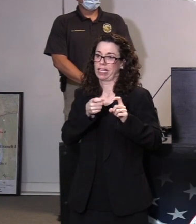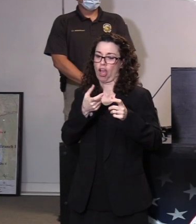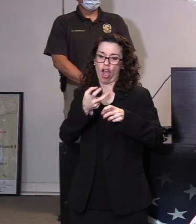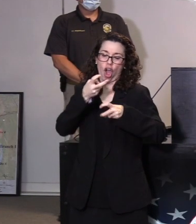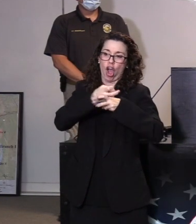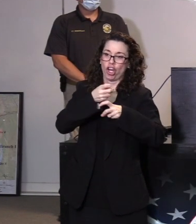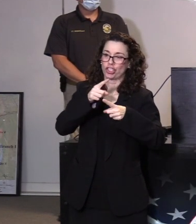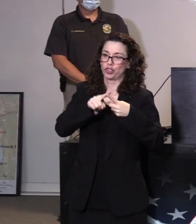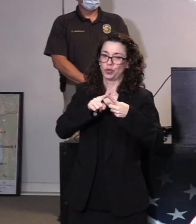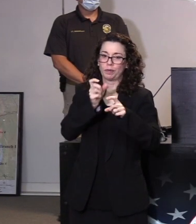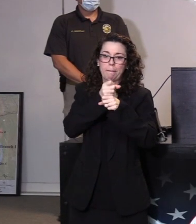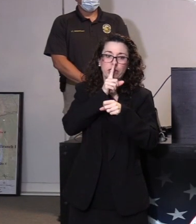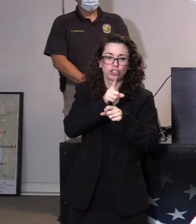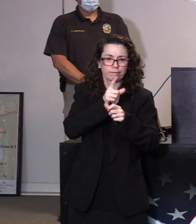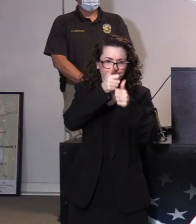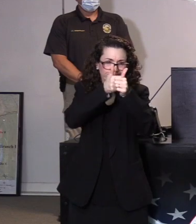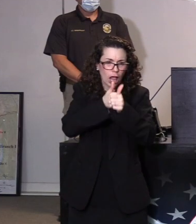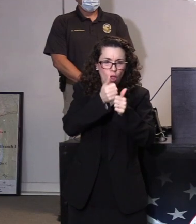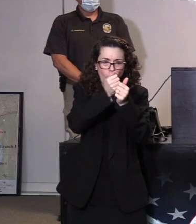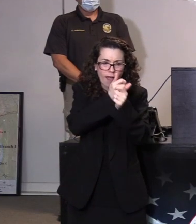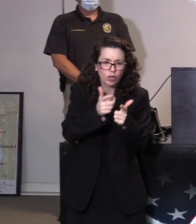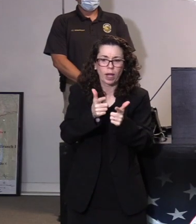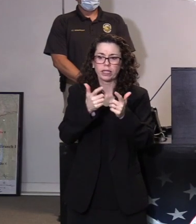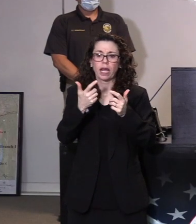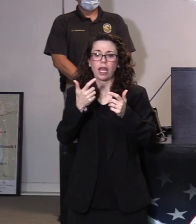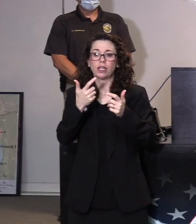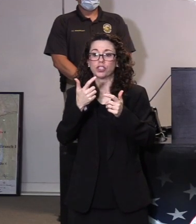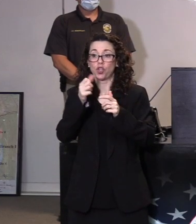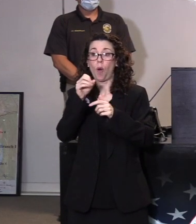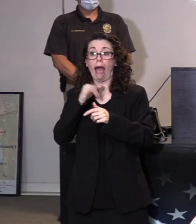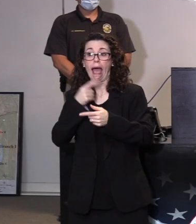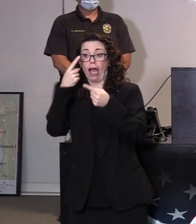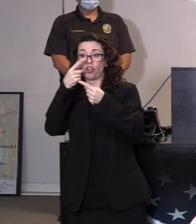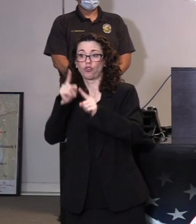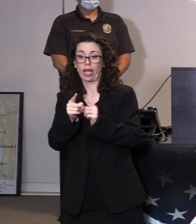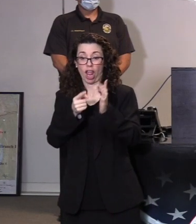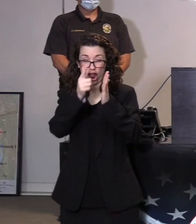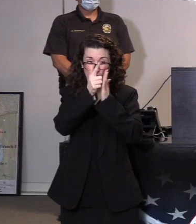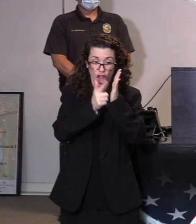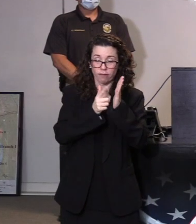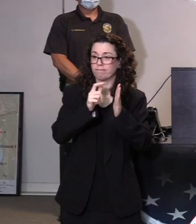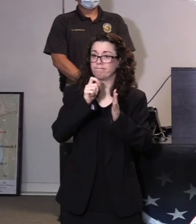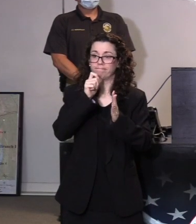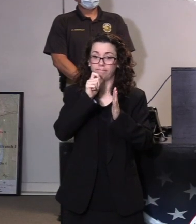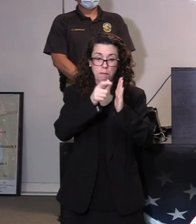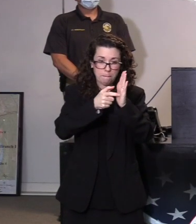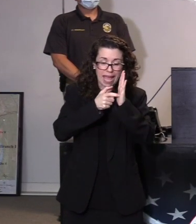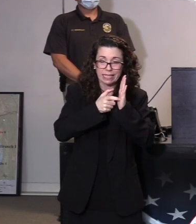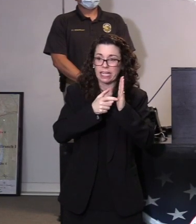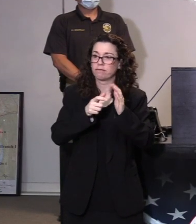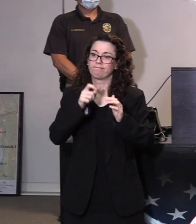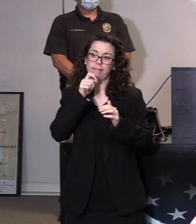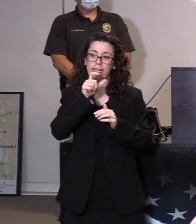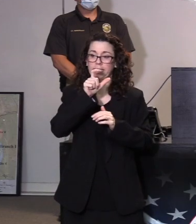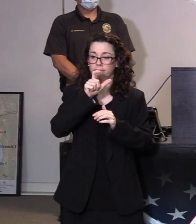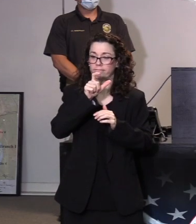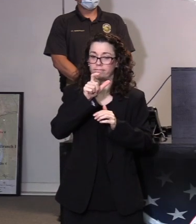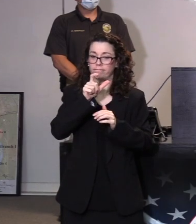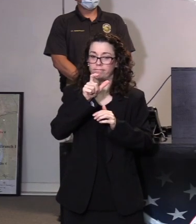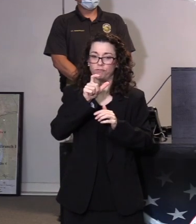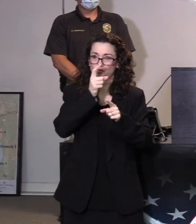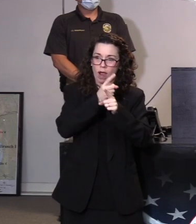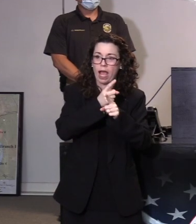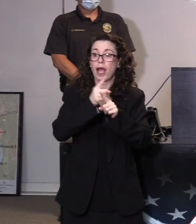feel this is the right decision, but we all have to work together. The men and women standing up here today are unified, and we